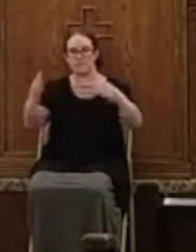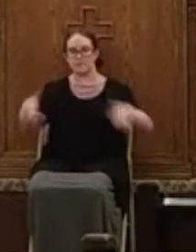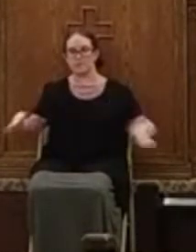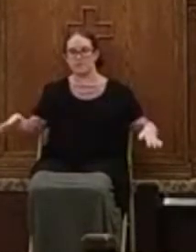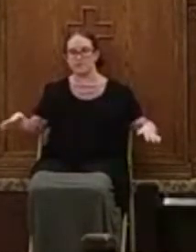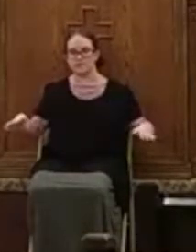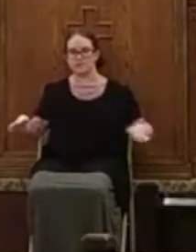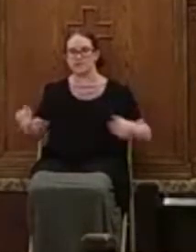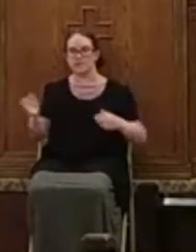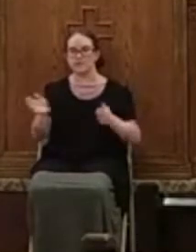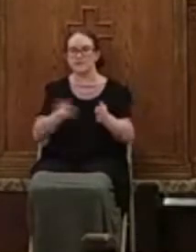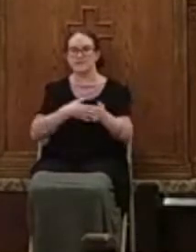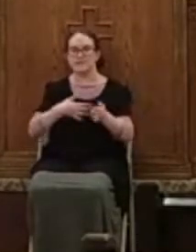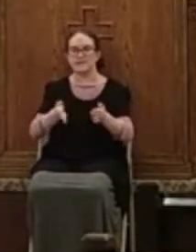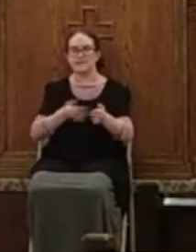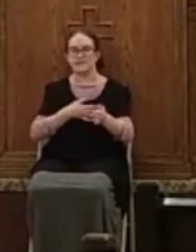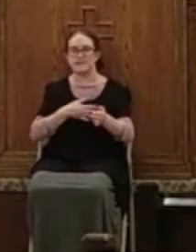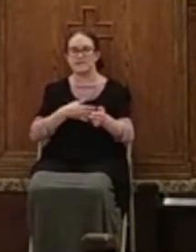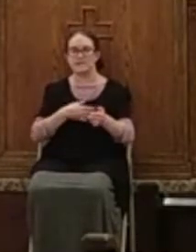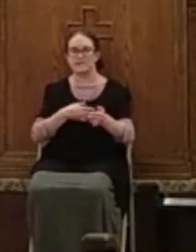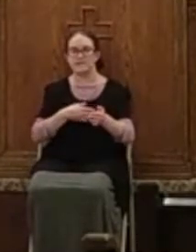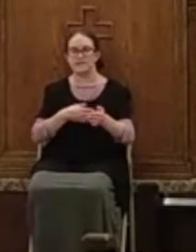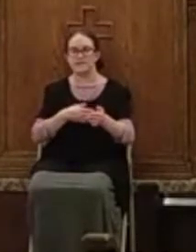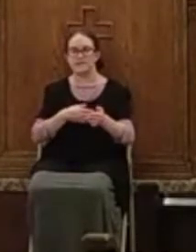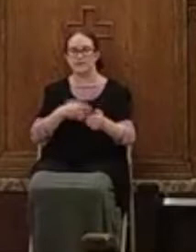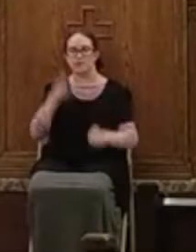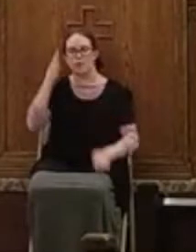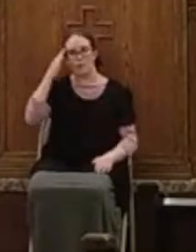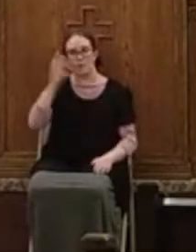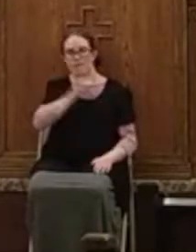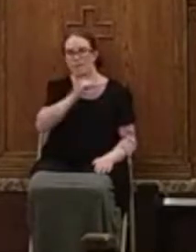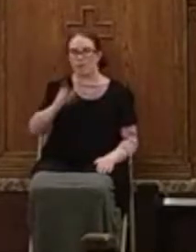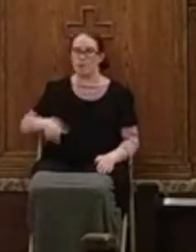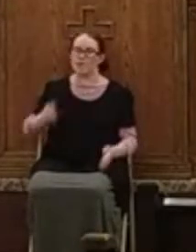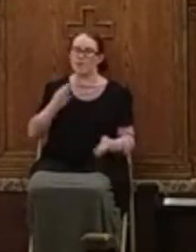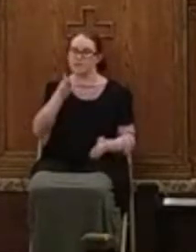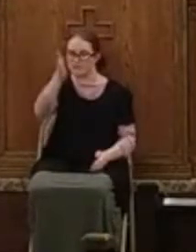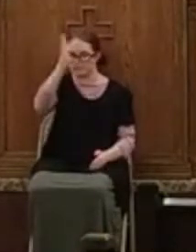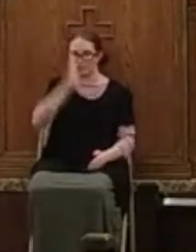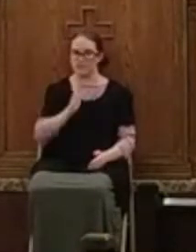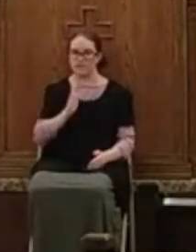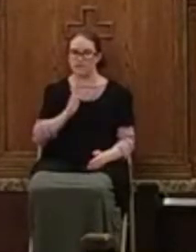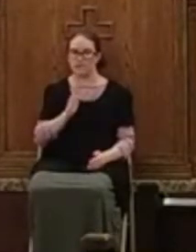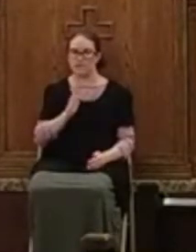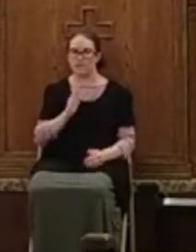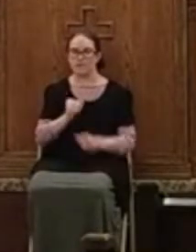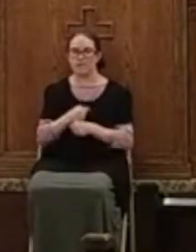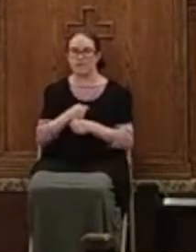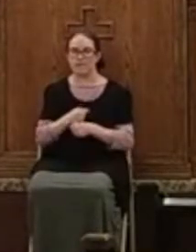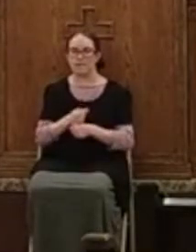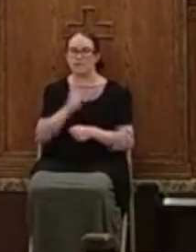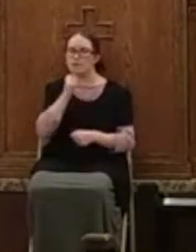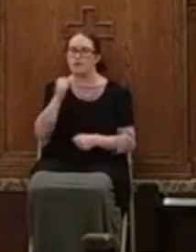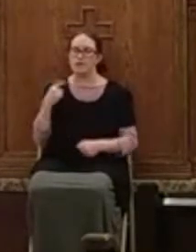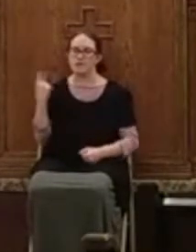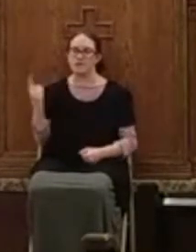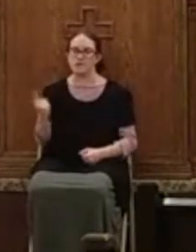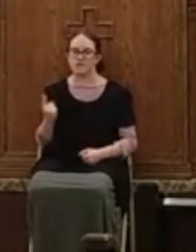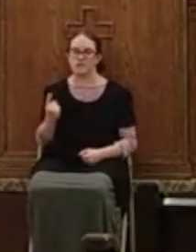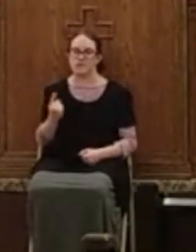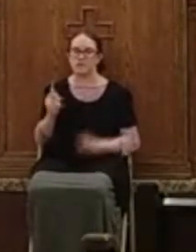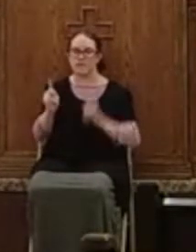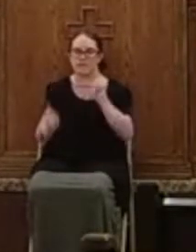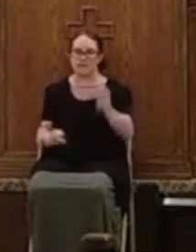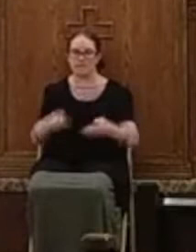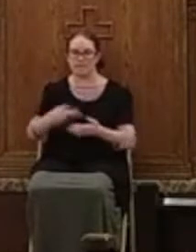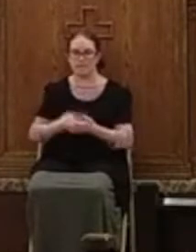presence with singing. Know ye that the Lord, He is God. It is He that hath made us and not we ourselves. We are His